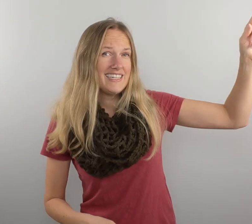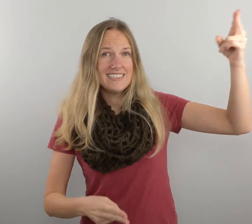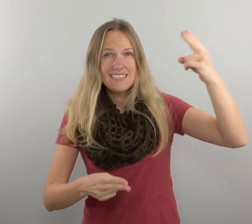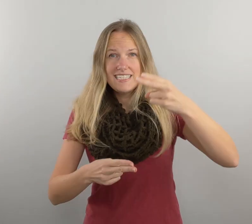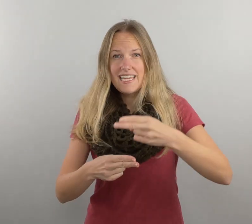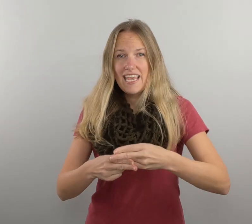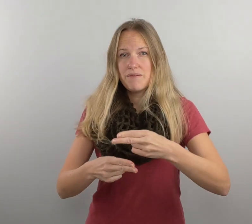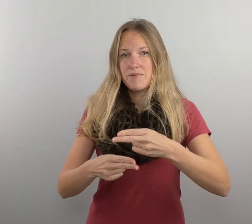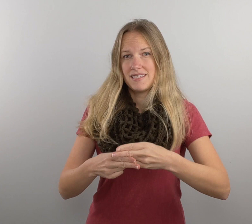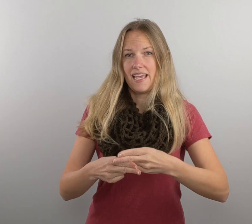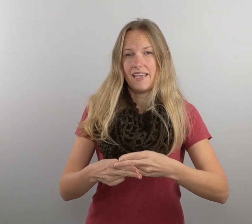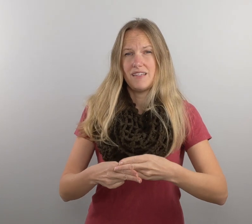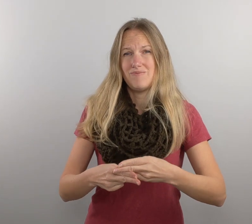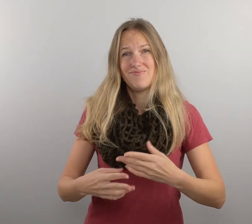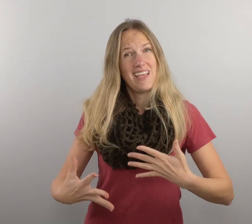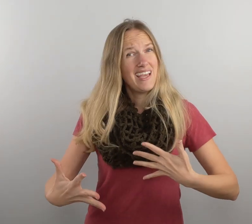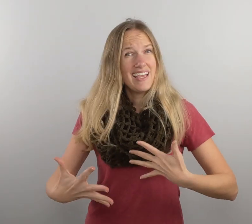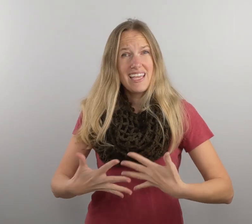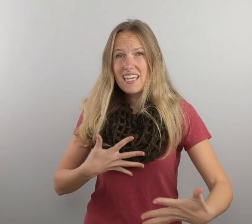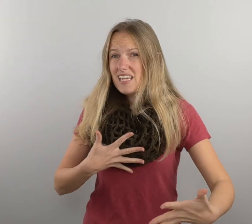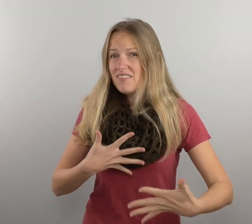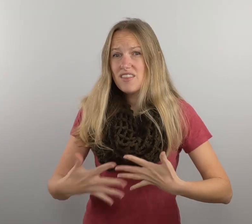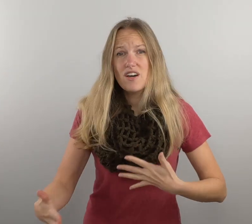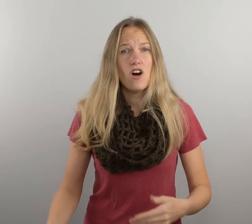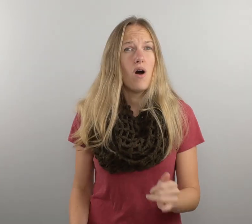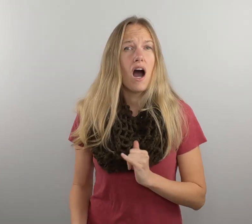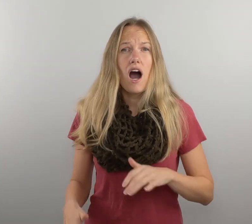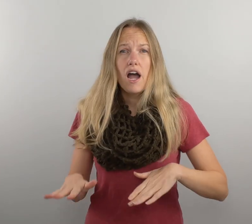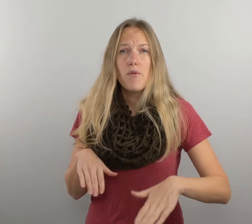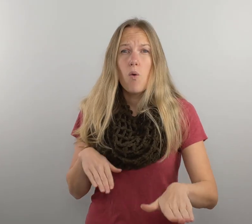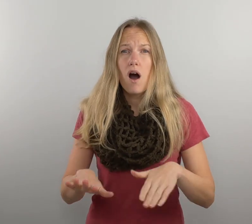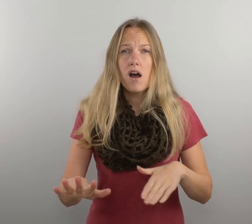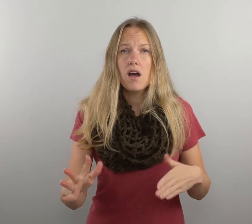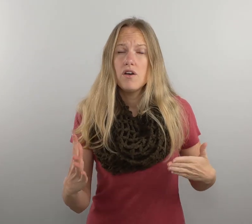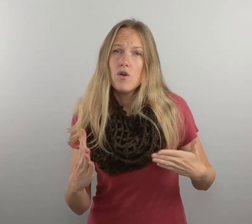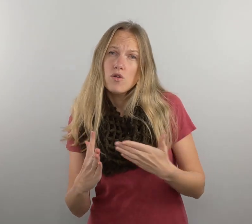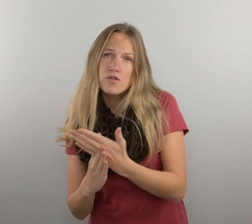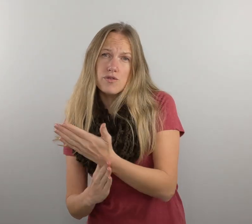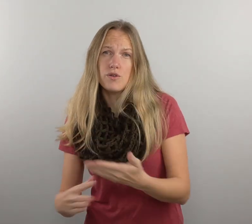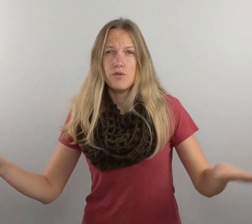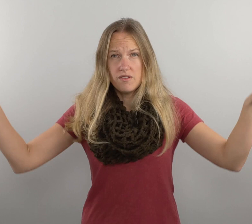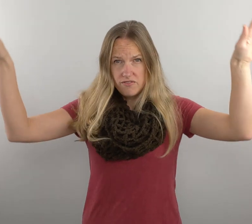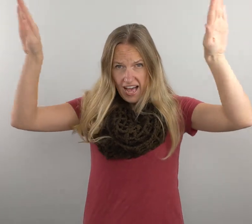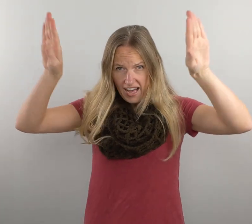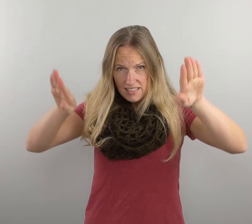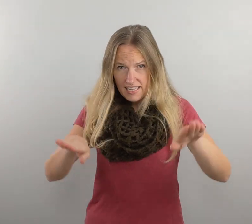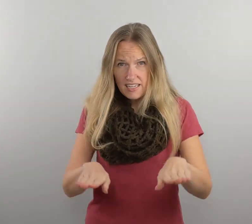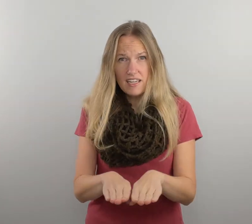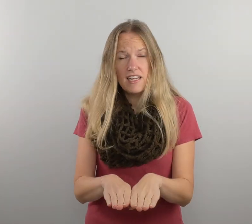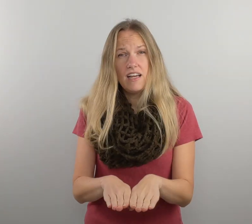his name's sake. Even though I walk through the valley